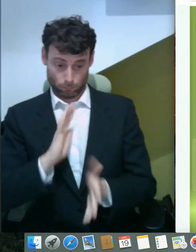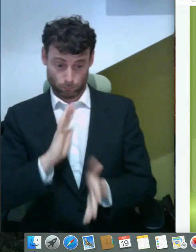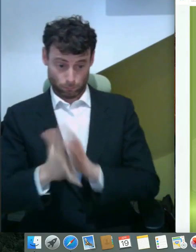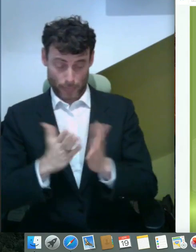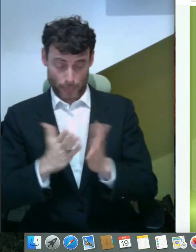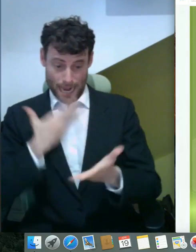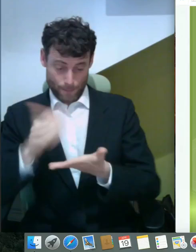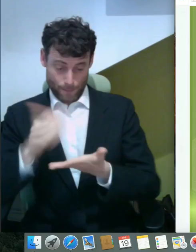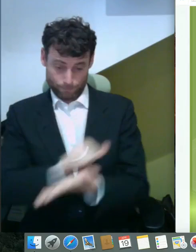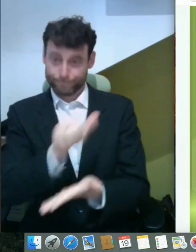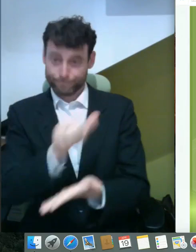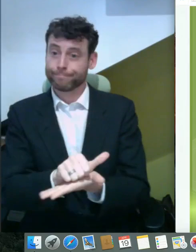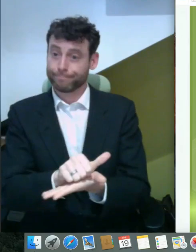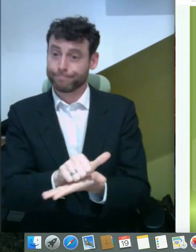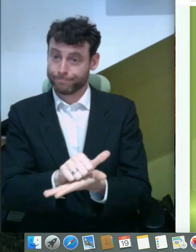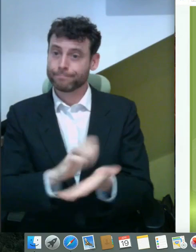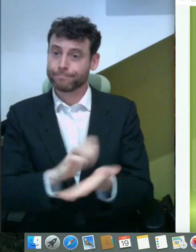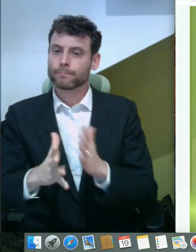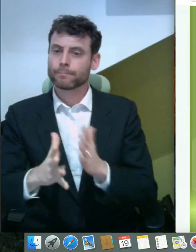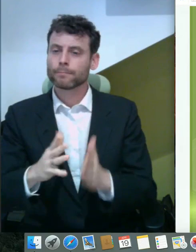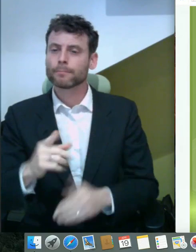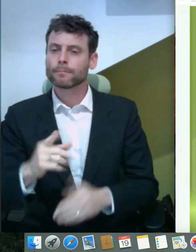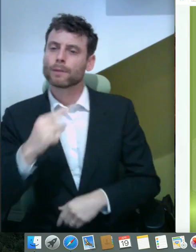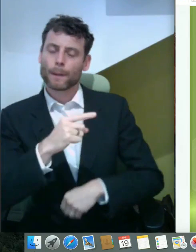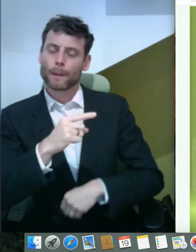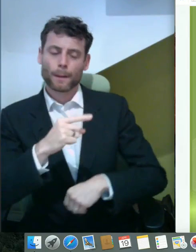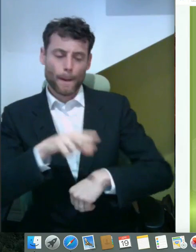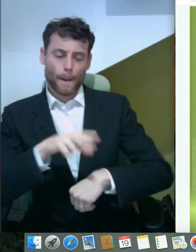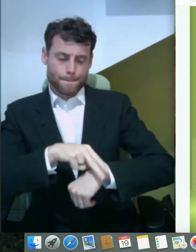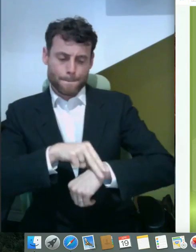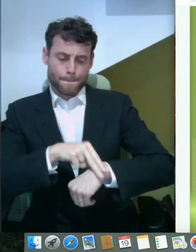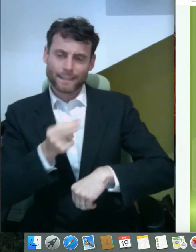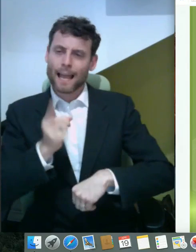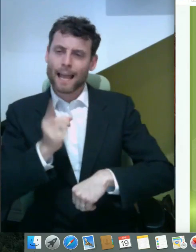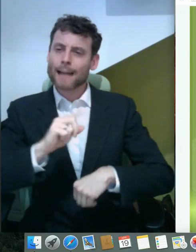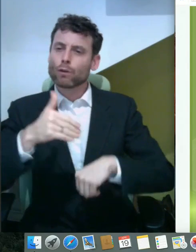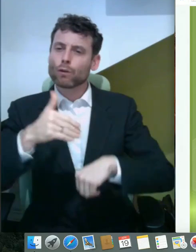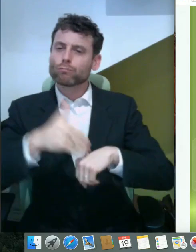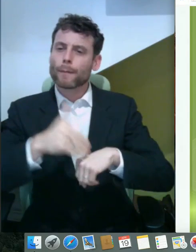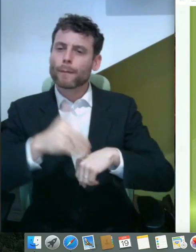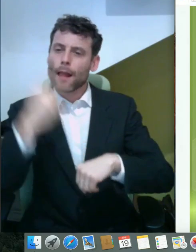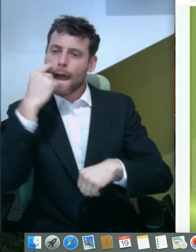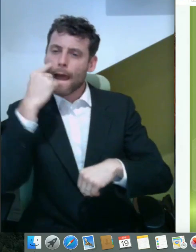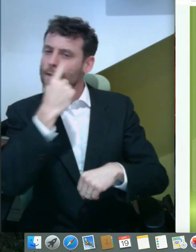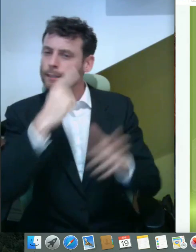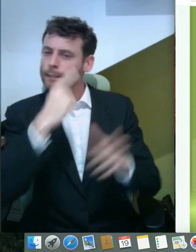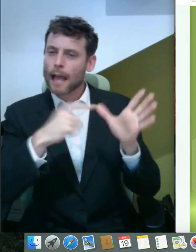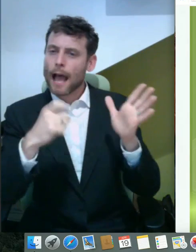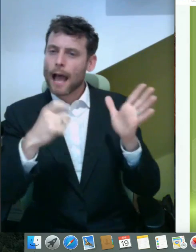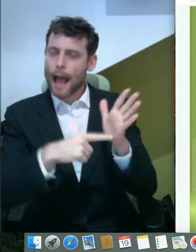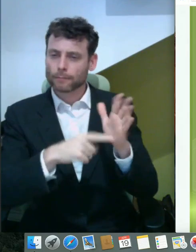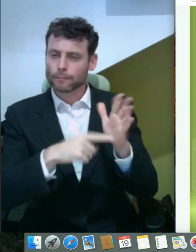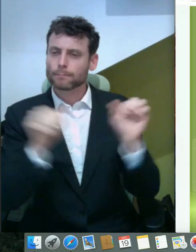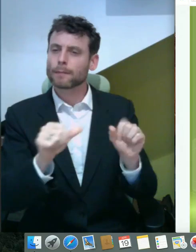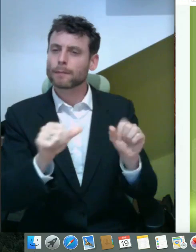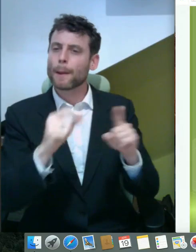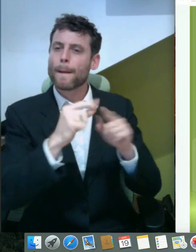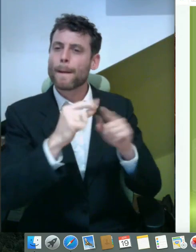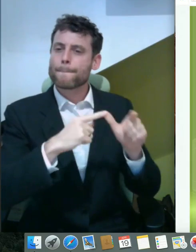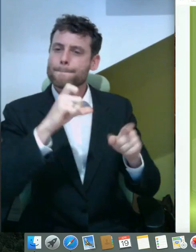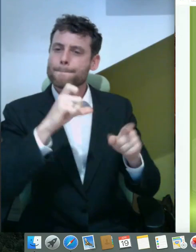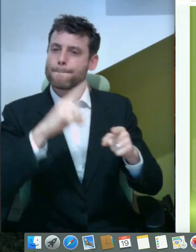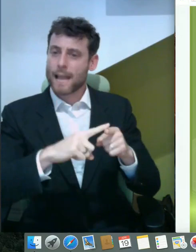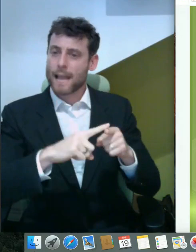Now, in PACE, the Police and Criminal Evidence Act, it states that the caution must be repeated